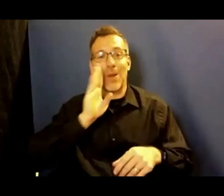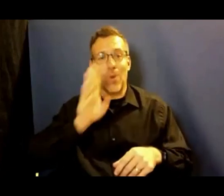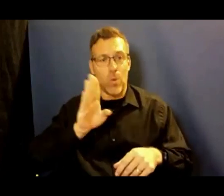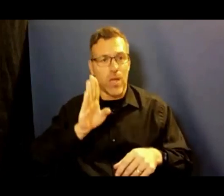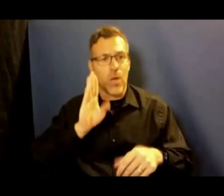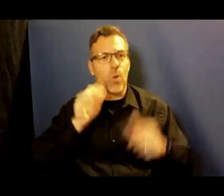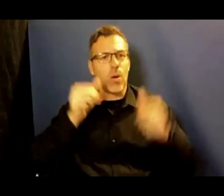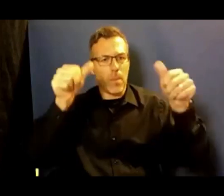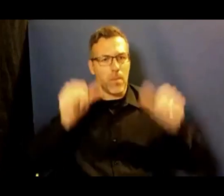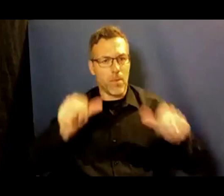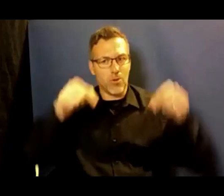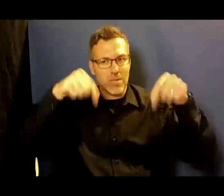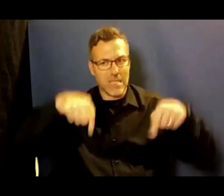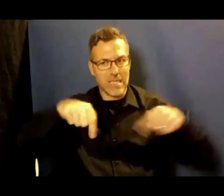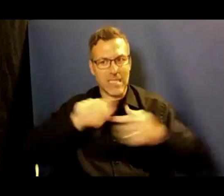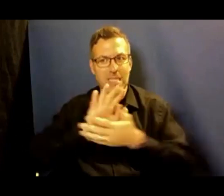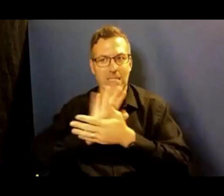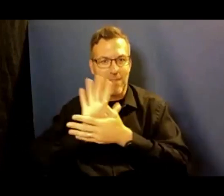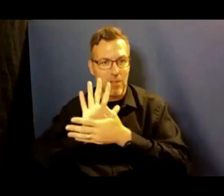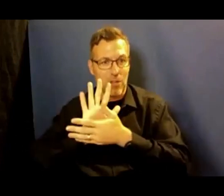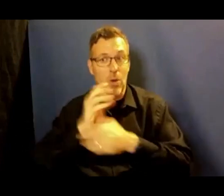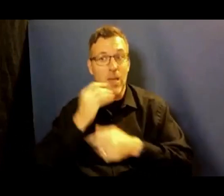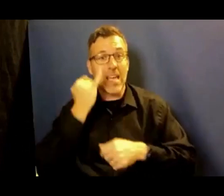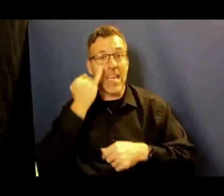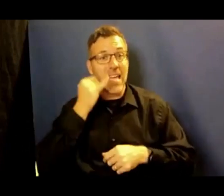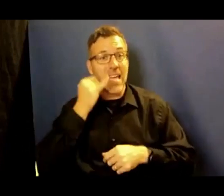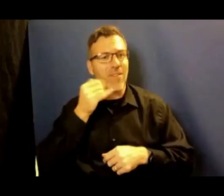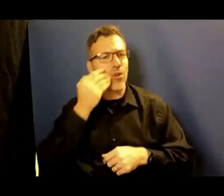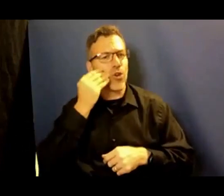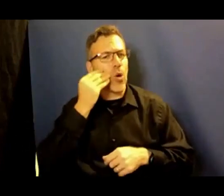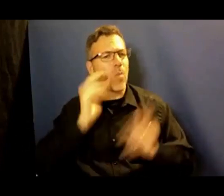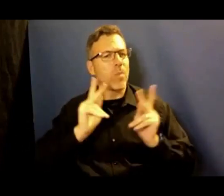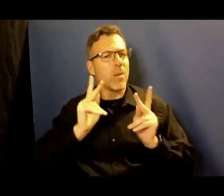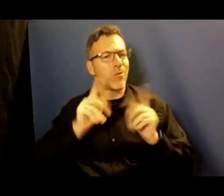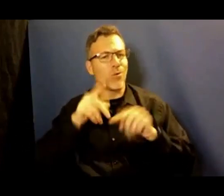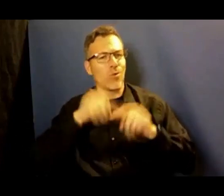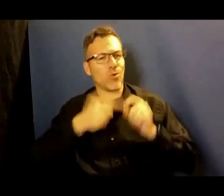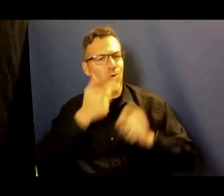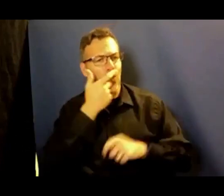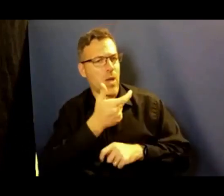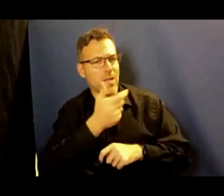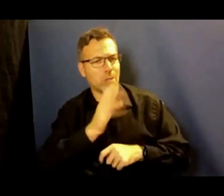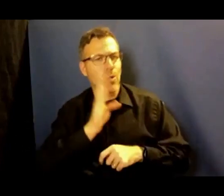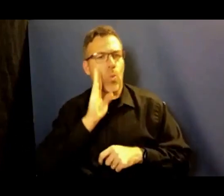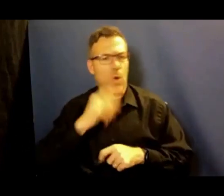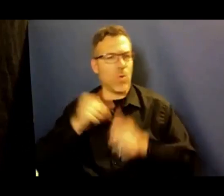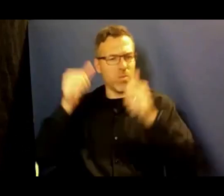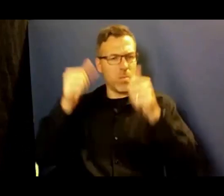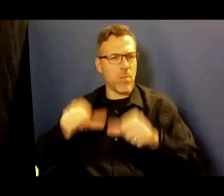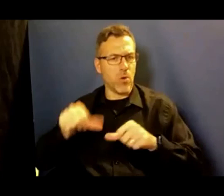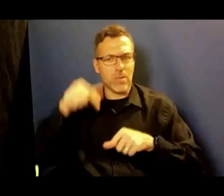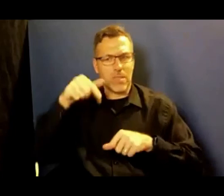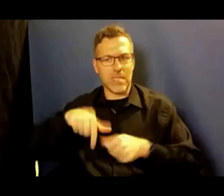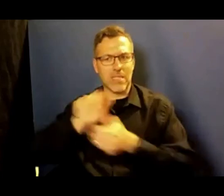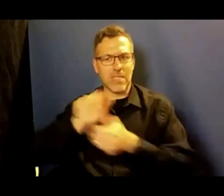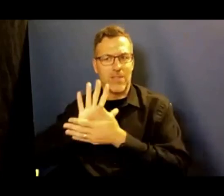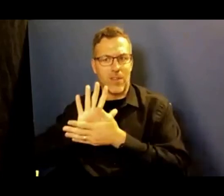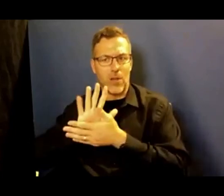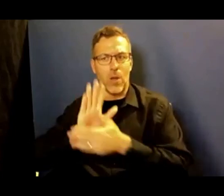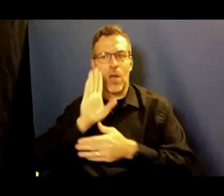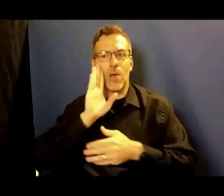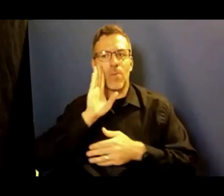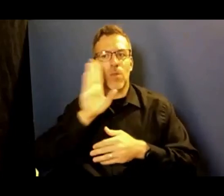this video so that if you have folks who weren't able to make it tonight who want to, please share it with them. We will also post a transcript of